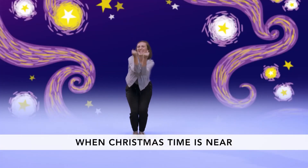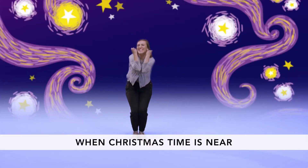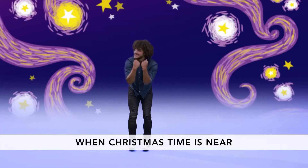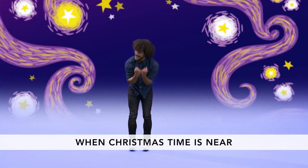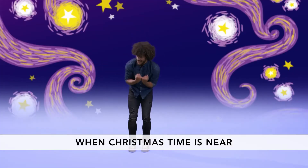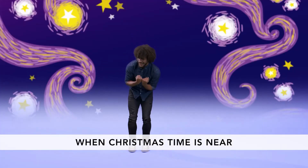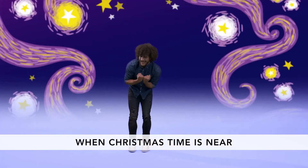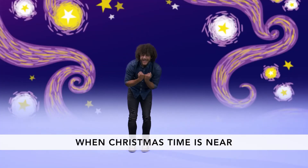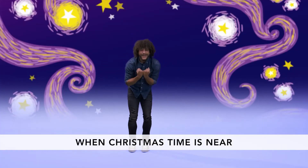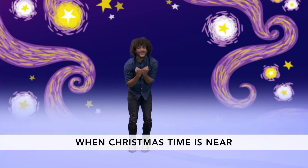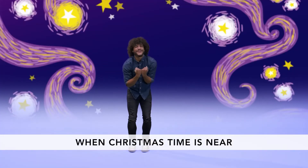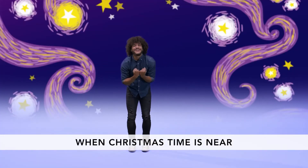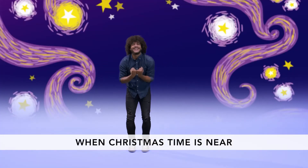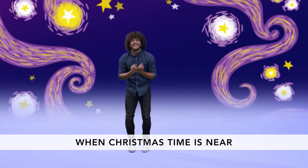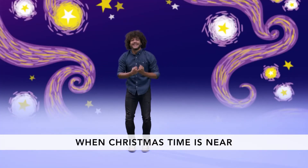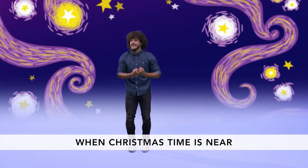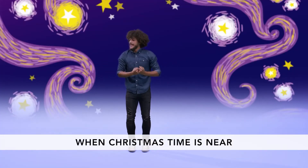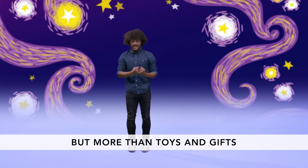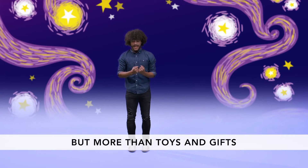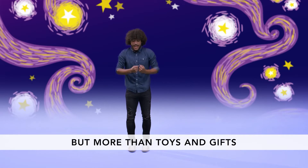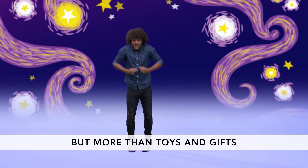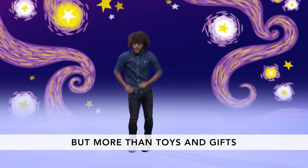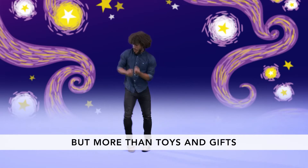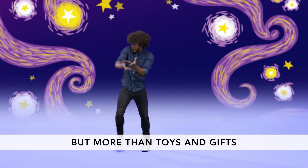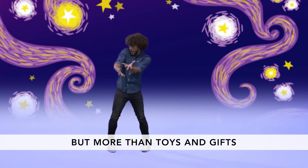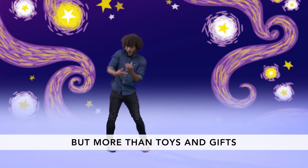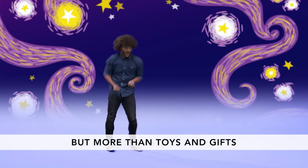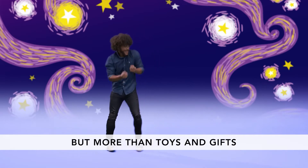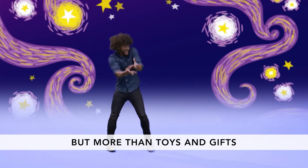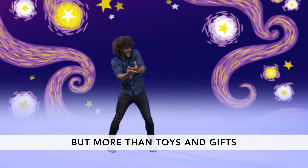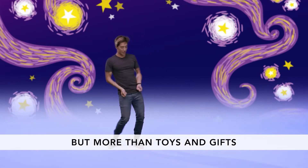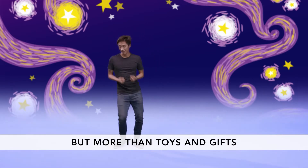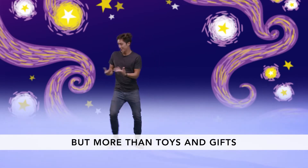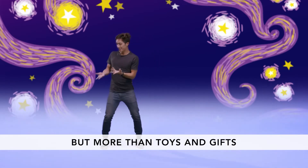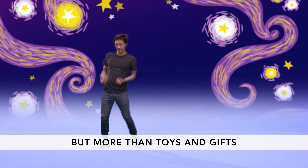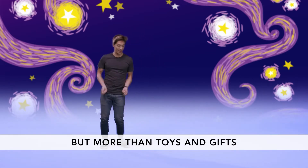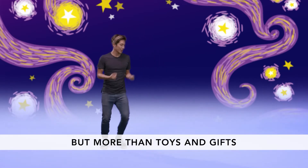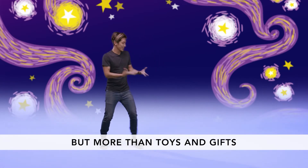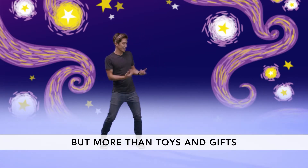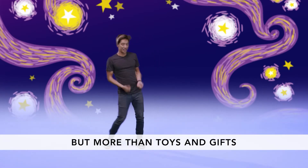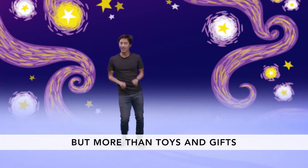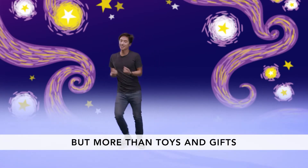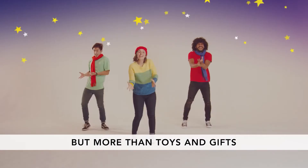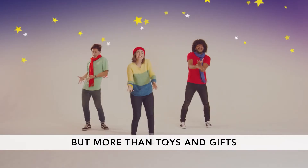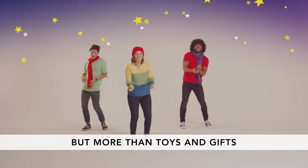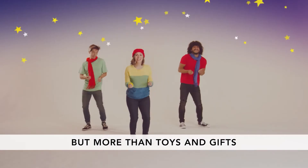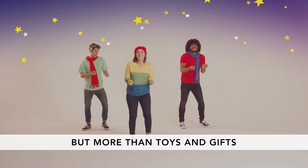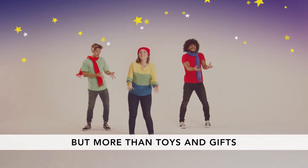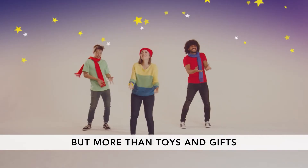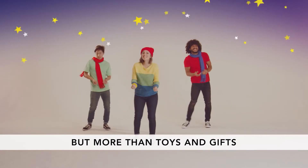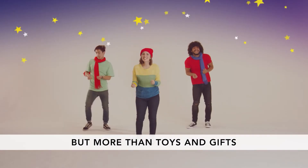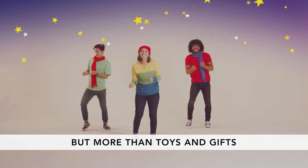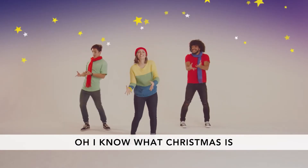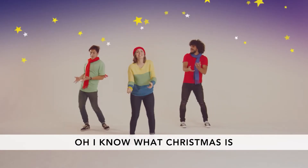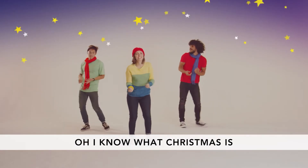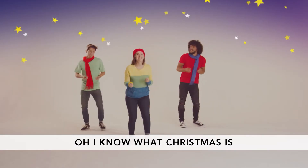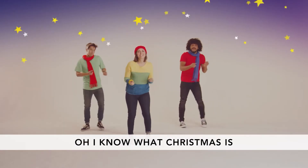is near But more than toys and gifts